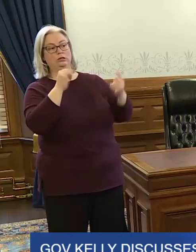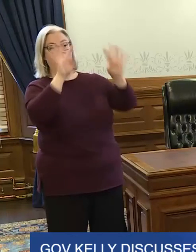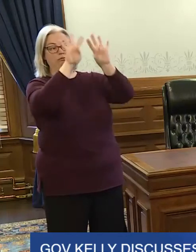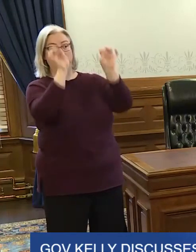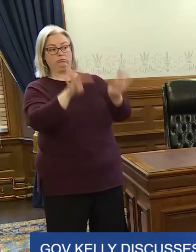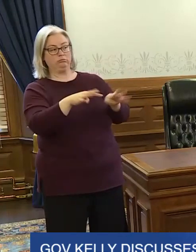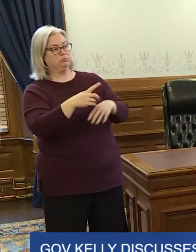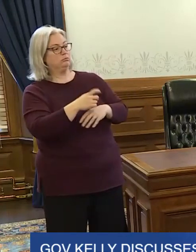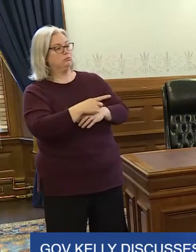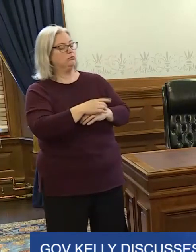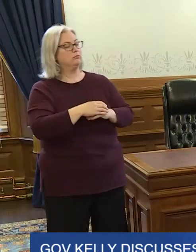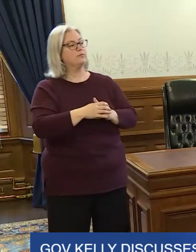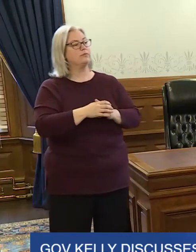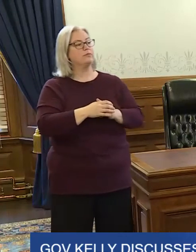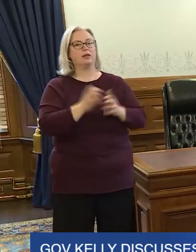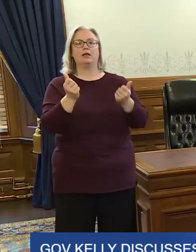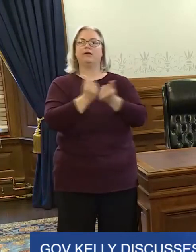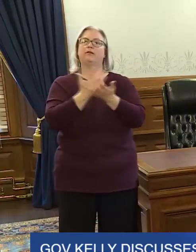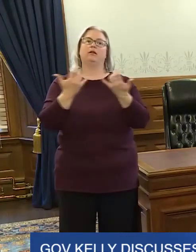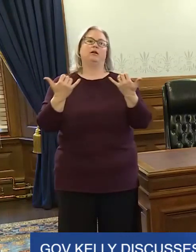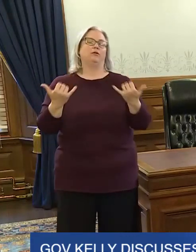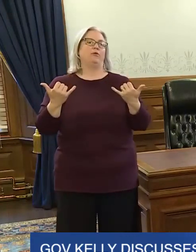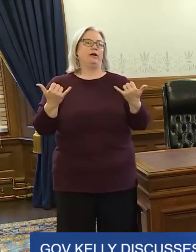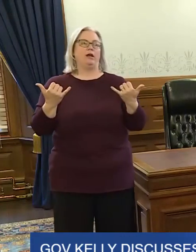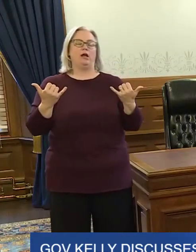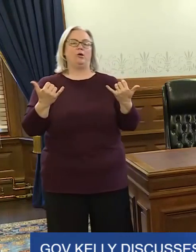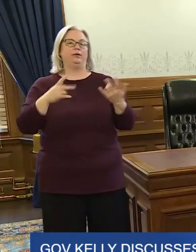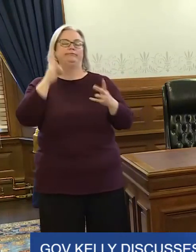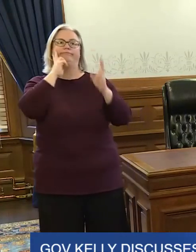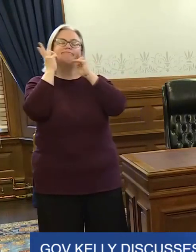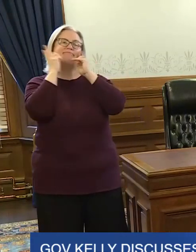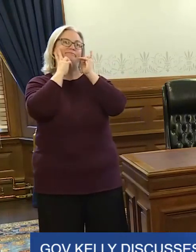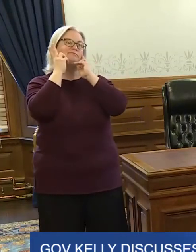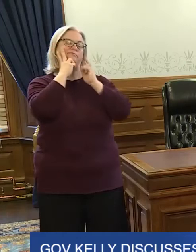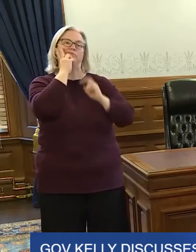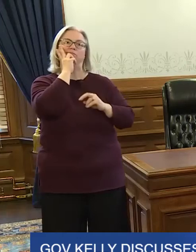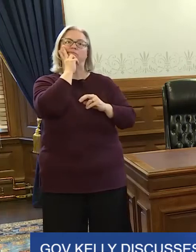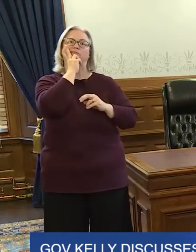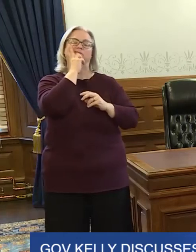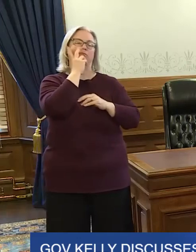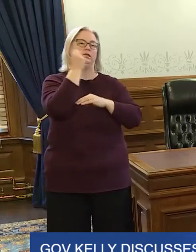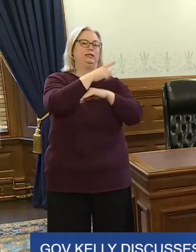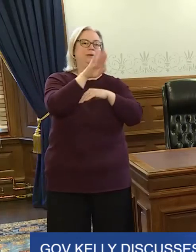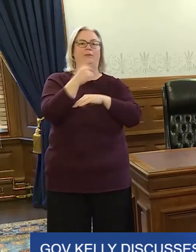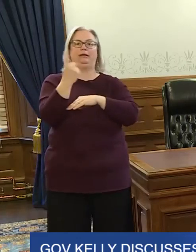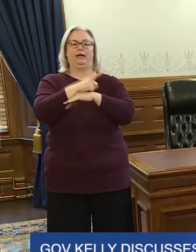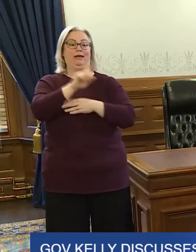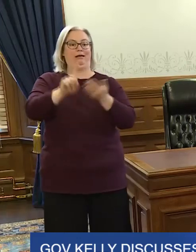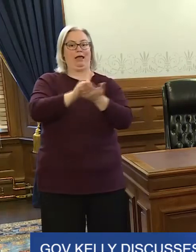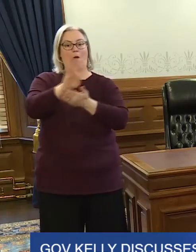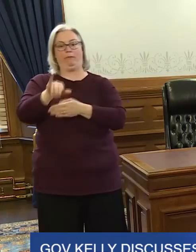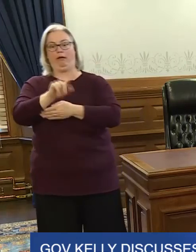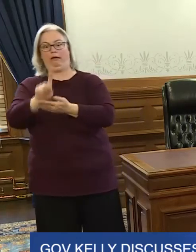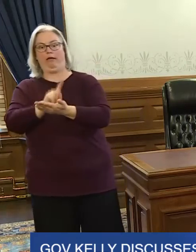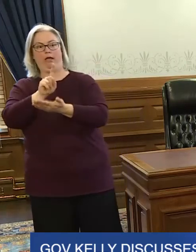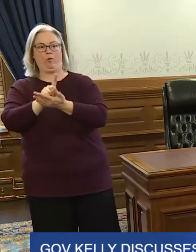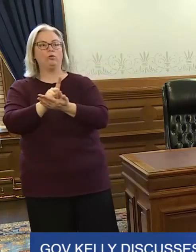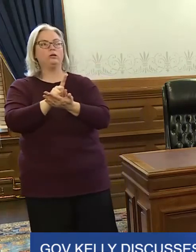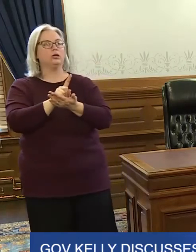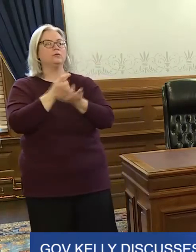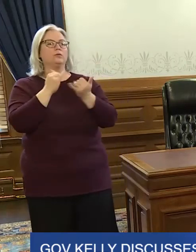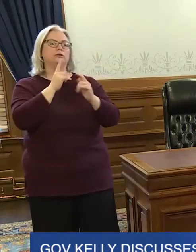in the air? Everything is, you know, on a day-by-day basis, hour-by-hour basis, but yeah, we are